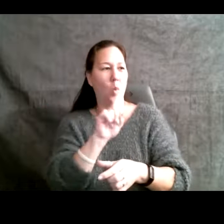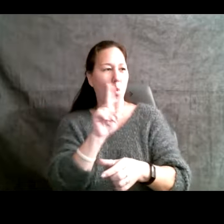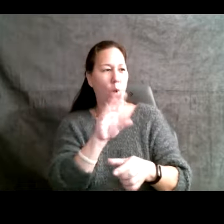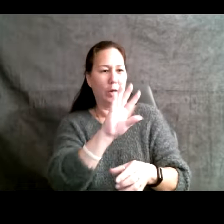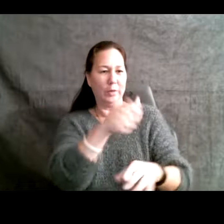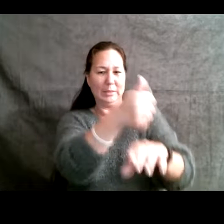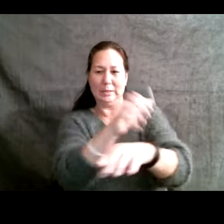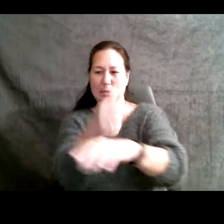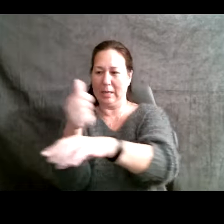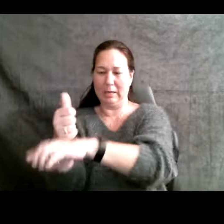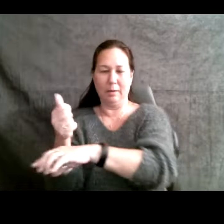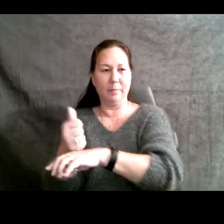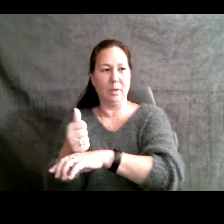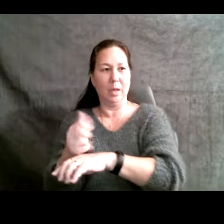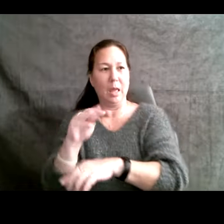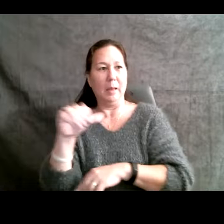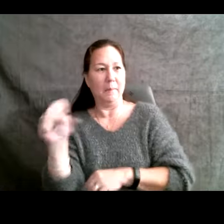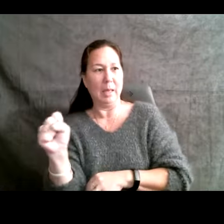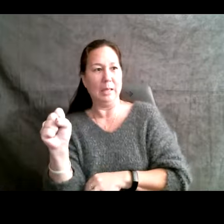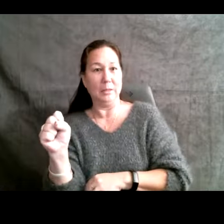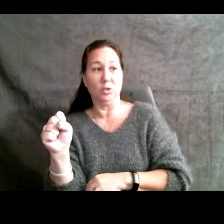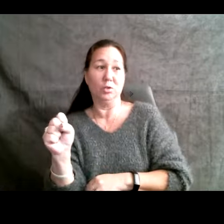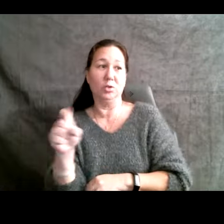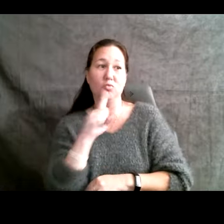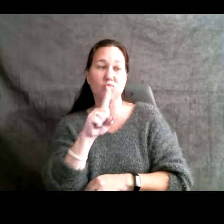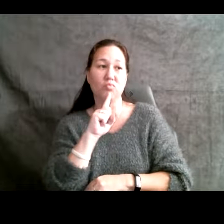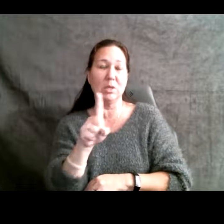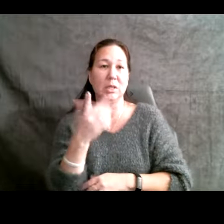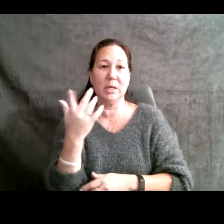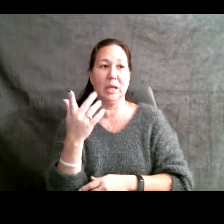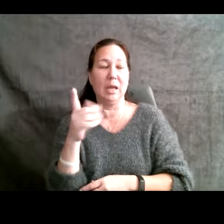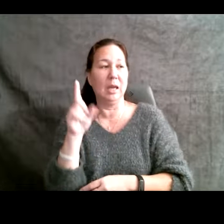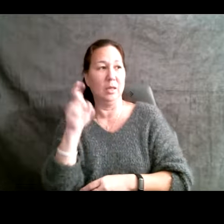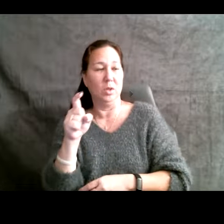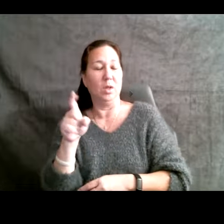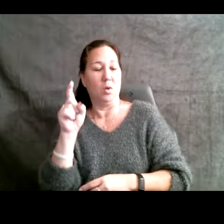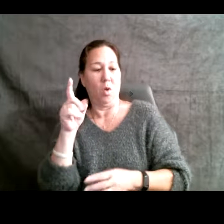Massachusetts is obligated to us. So that goes way beyond